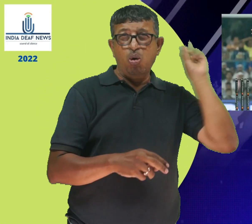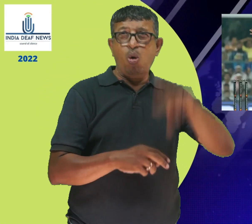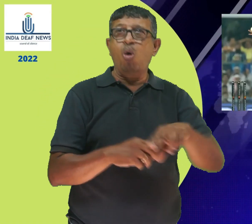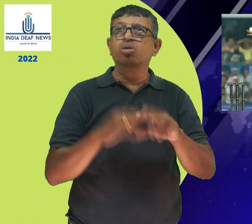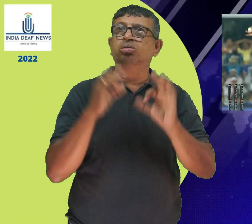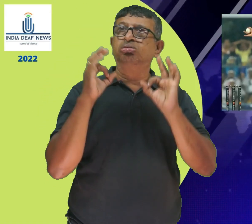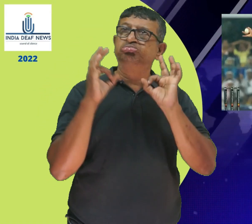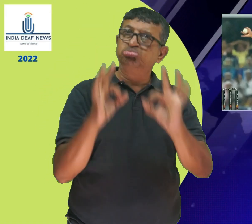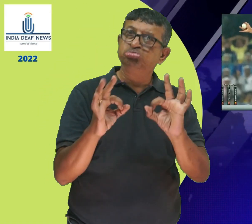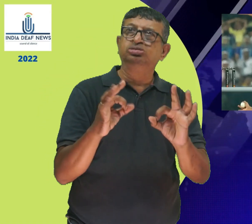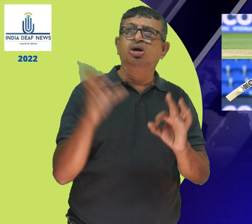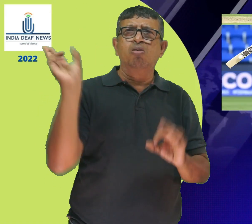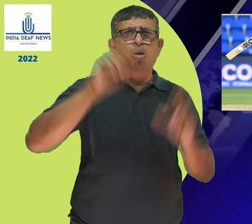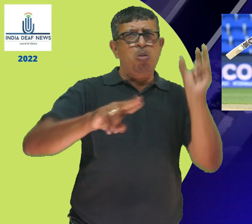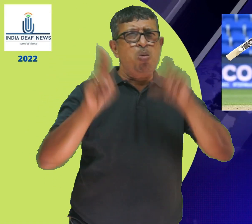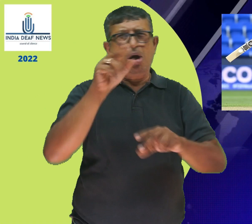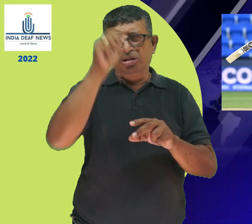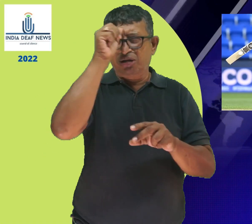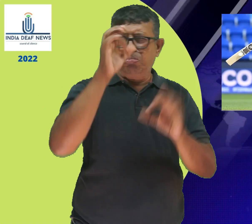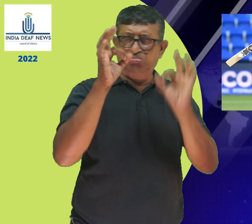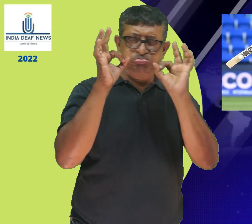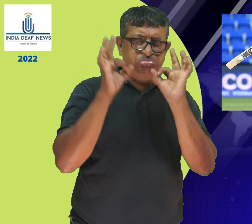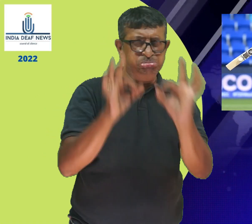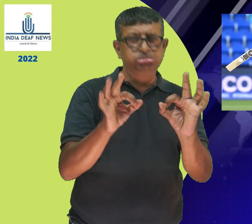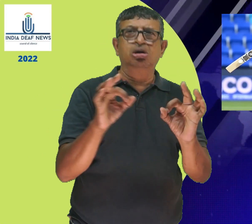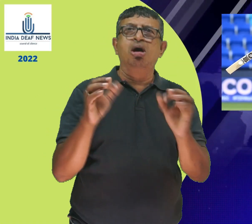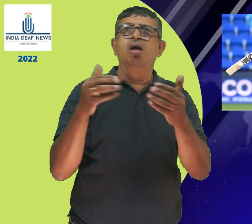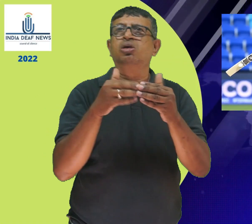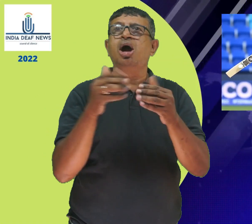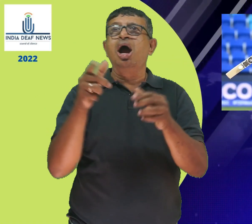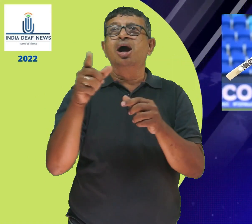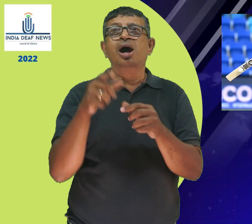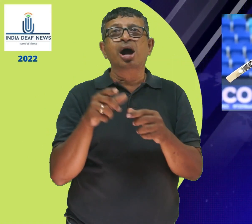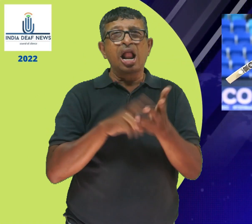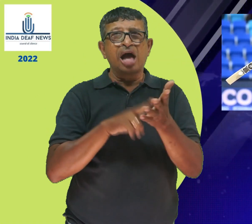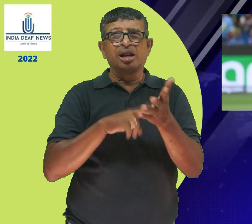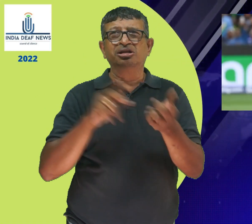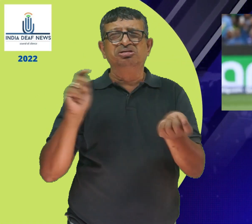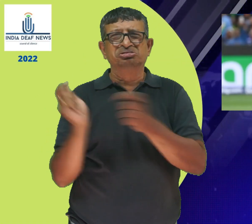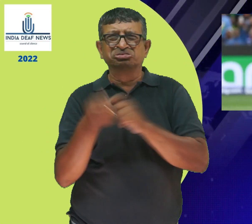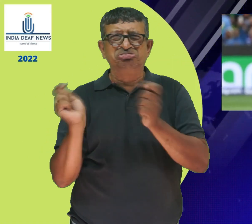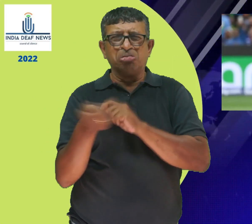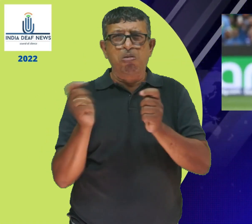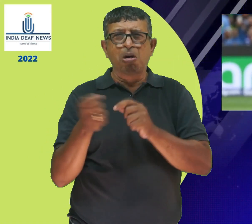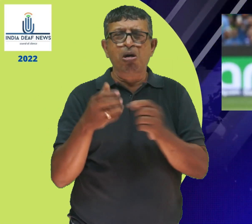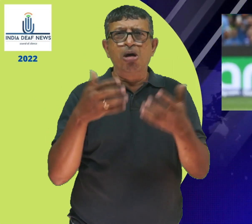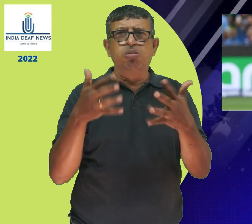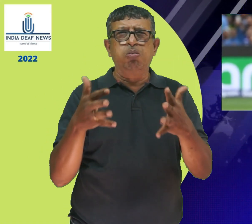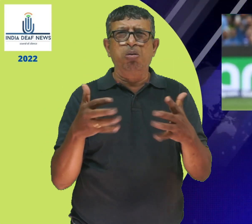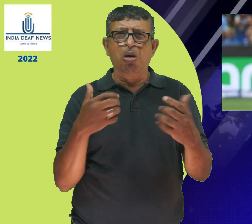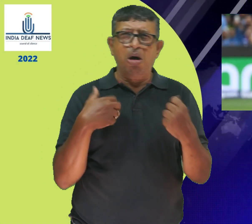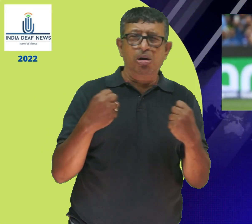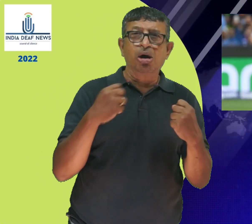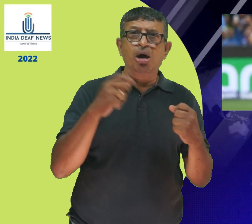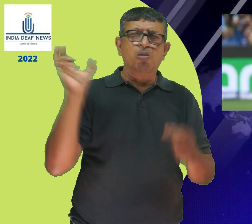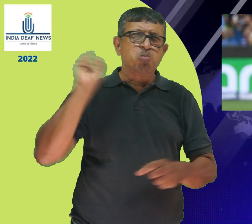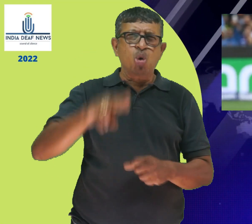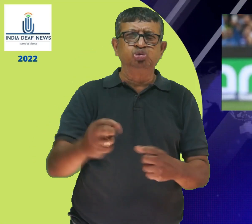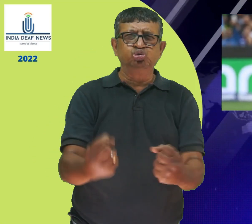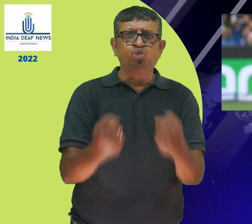bagged 2 crucial wickets of the top Netherlands batsmen, Ackerman and Cooper. While Arshdeep Singh and Mohammad Shami picked up wickets towards the end,